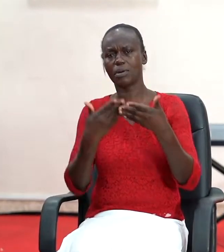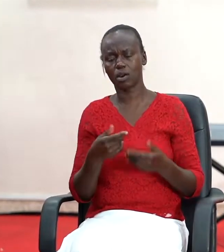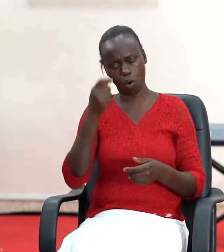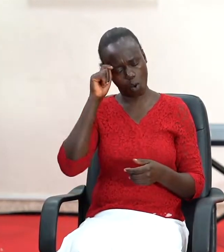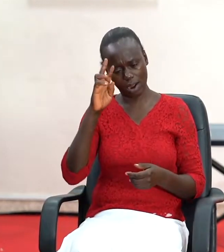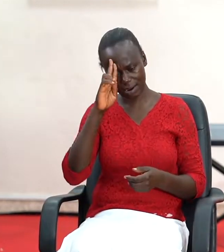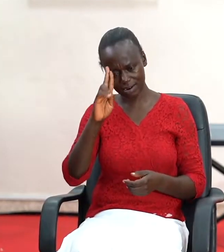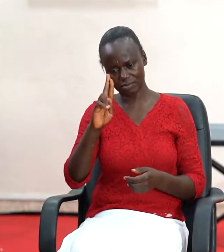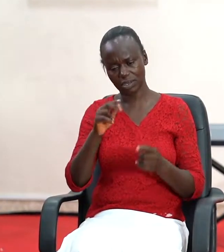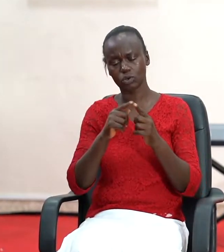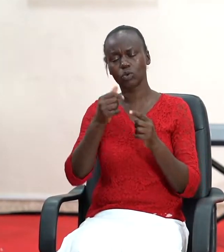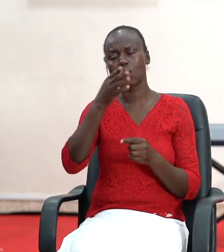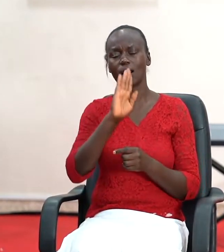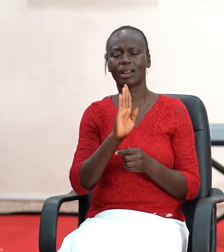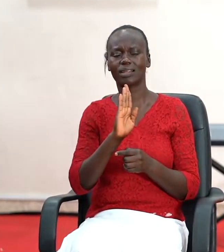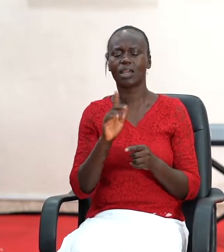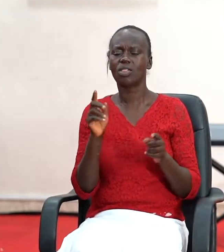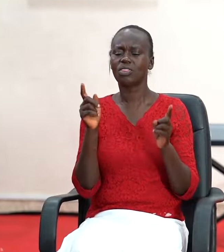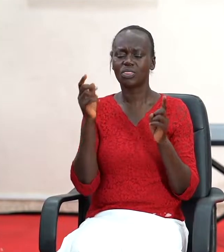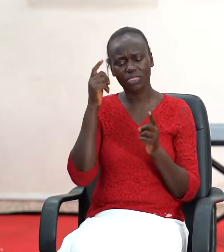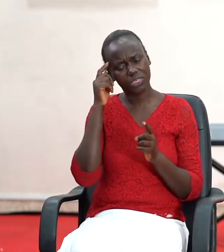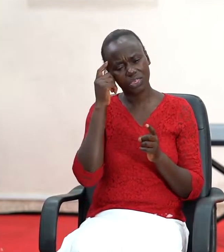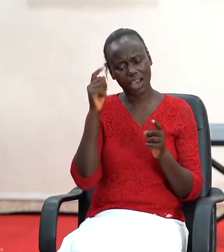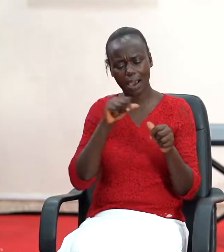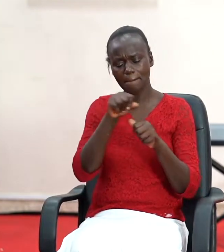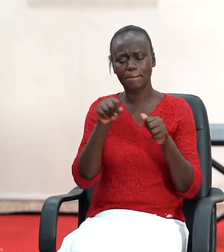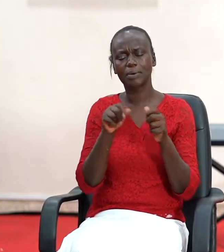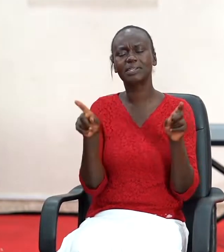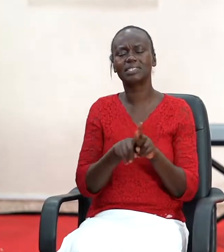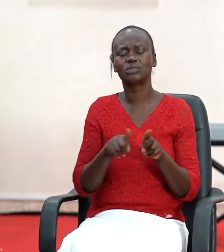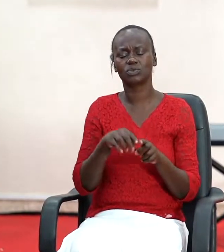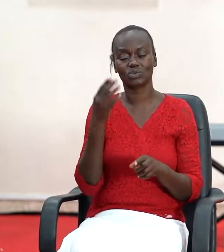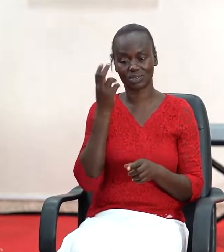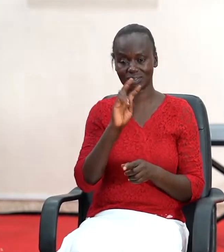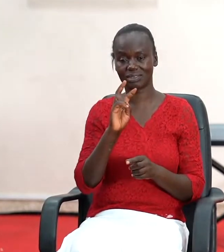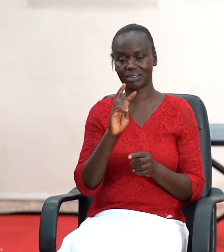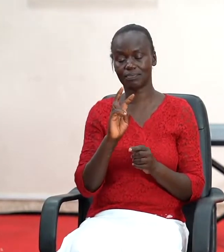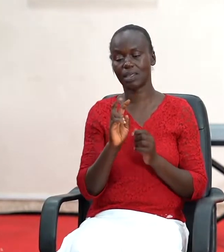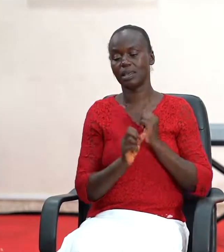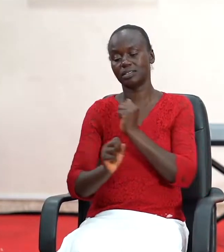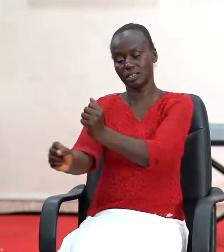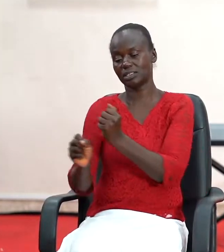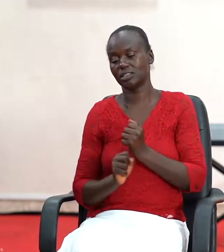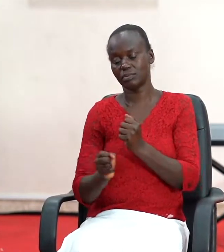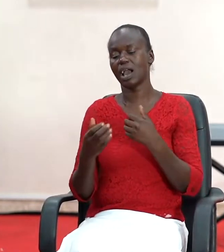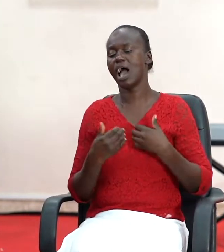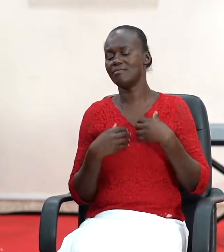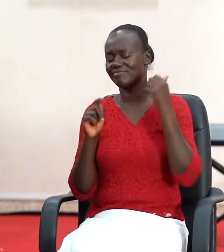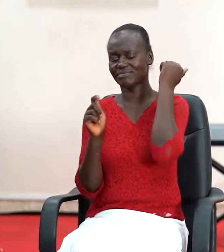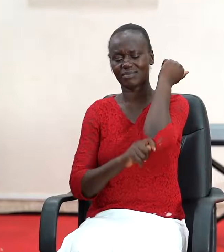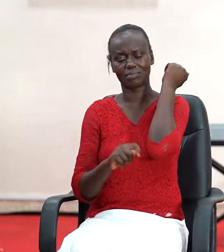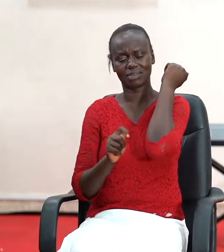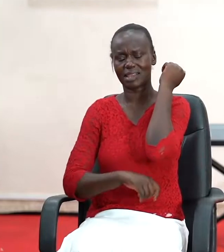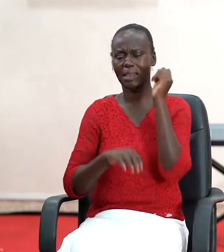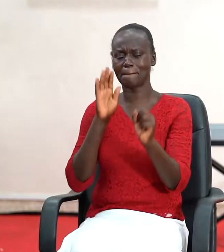God. So think about those things. You see, Joseph, alipitia mambo mengi sana manzi. Alikuwa tempted. You know,